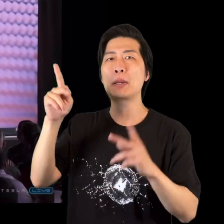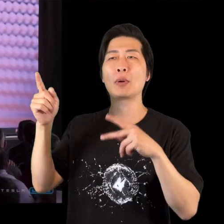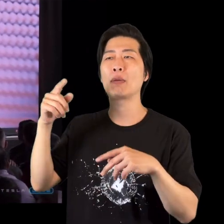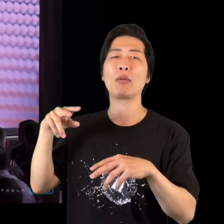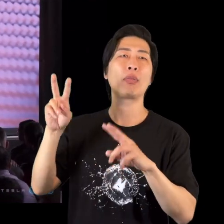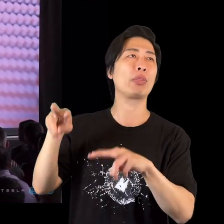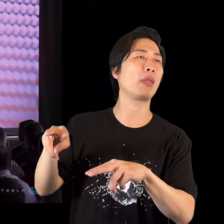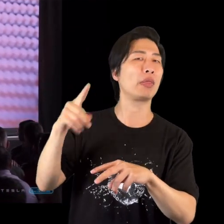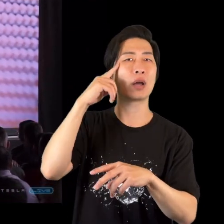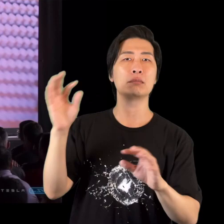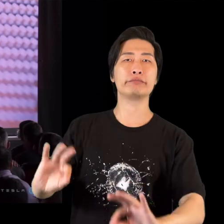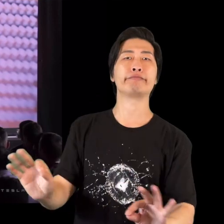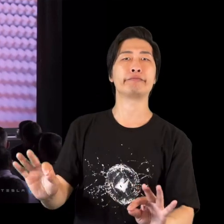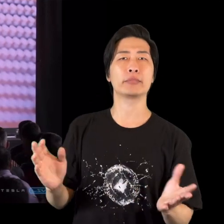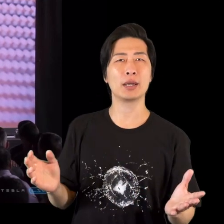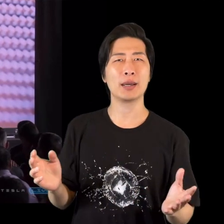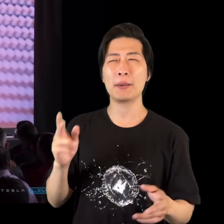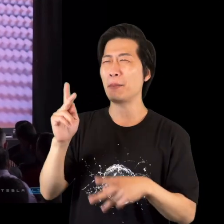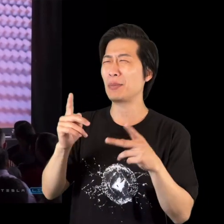extremely underrated.